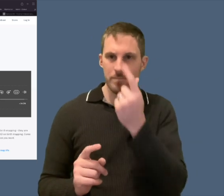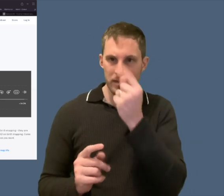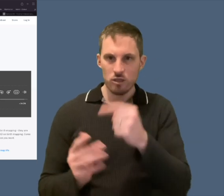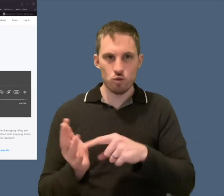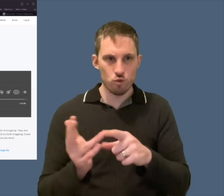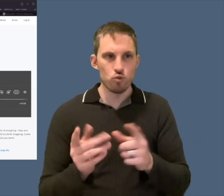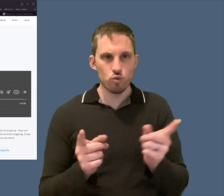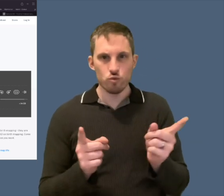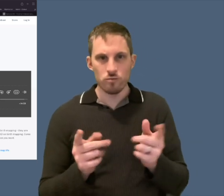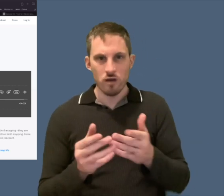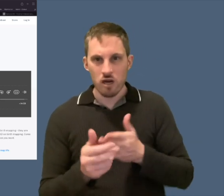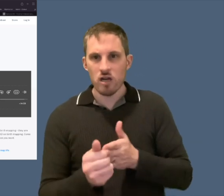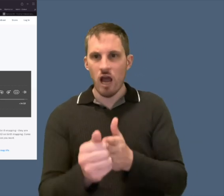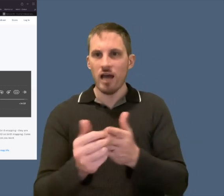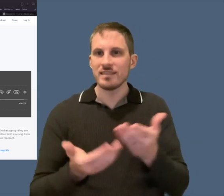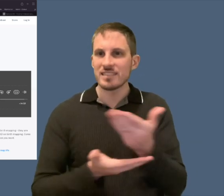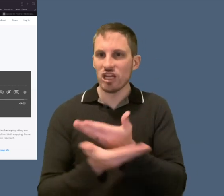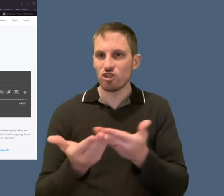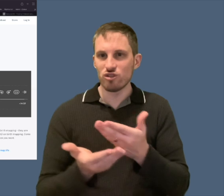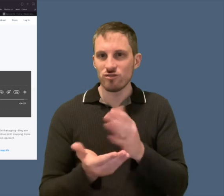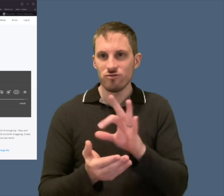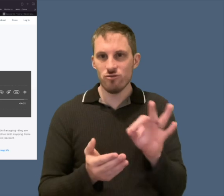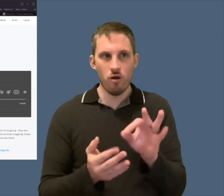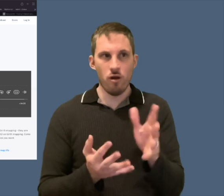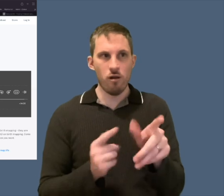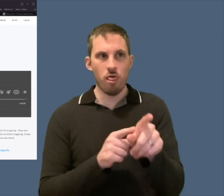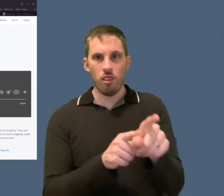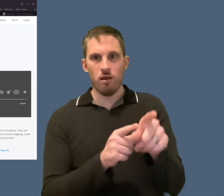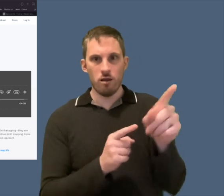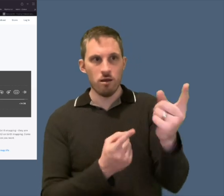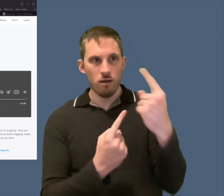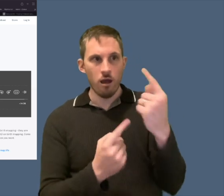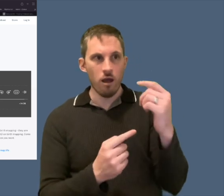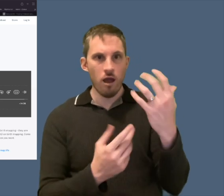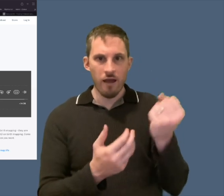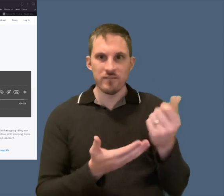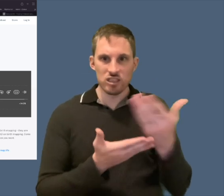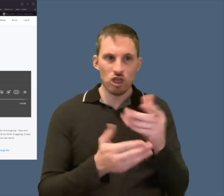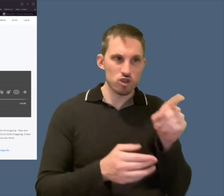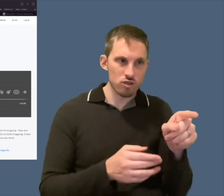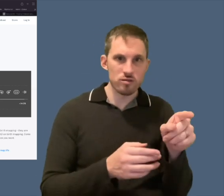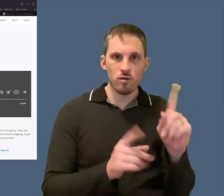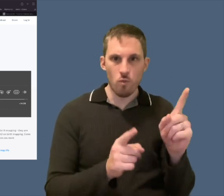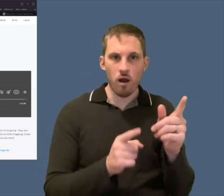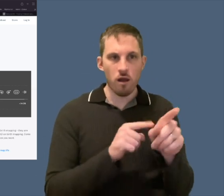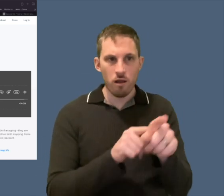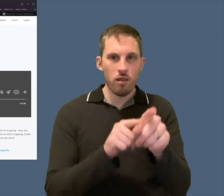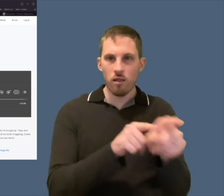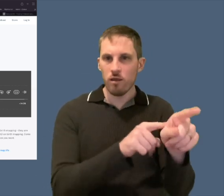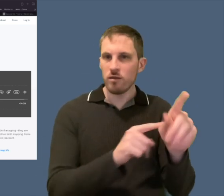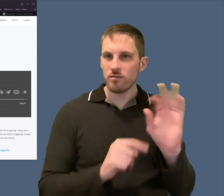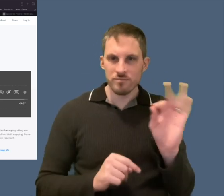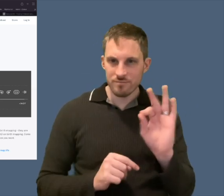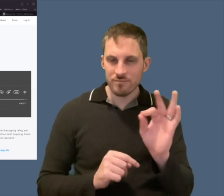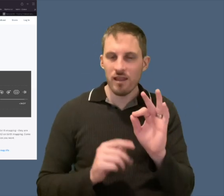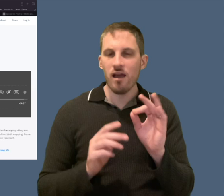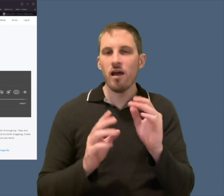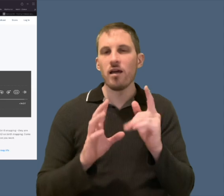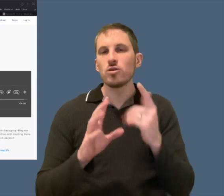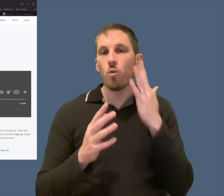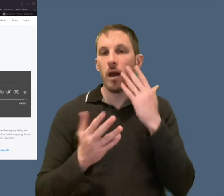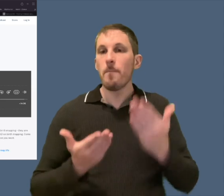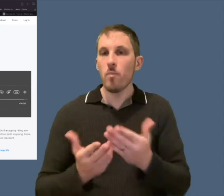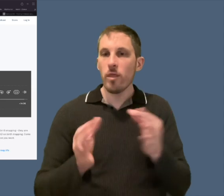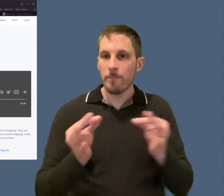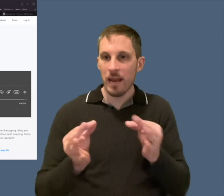those discussions, not the clinicians telling them when they could have that discussion. So when a birth plan template is given by the